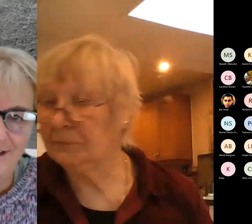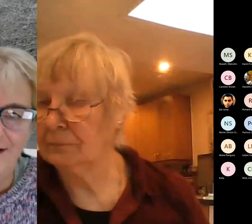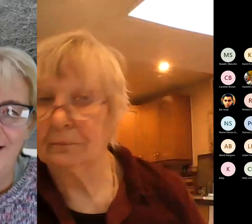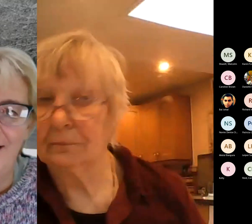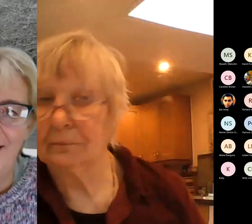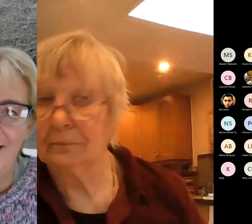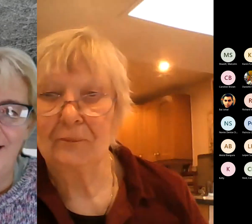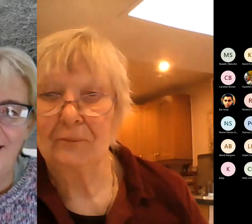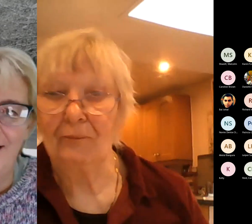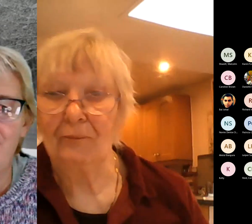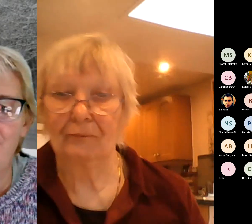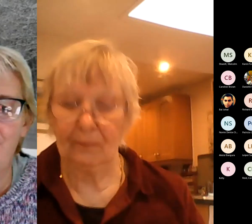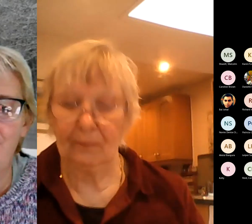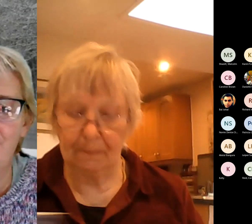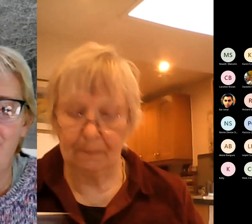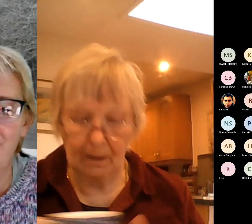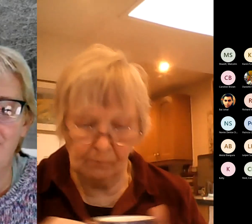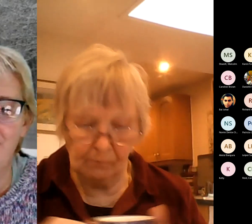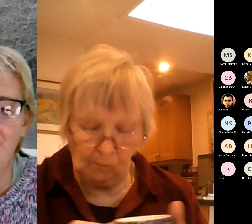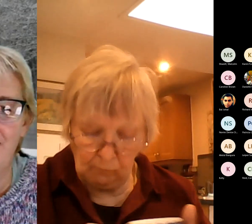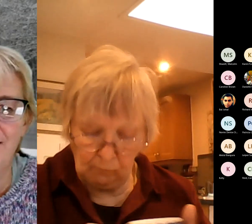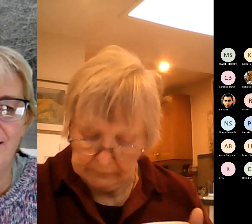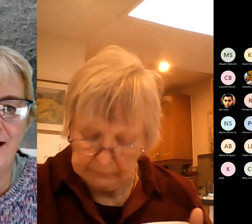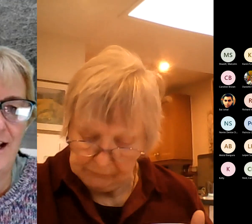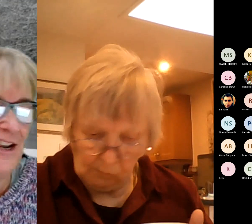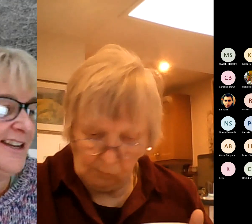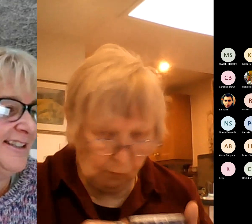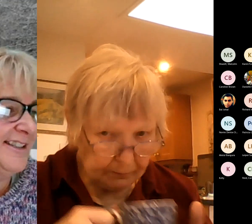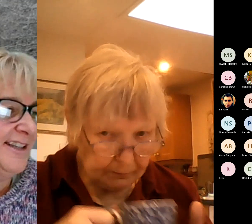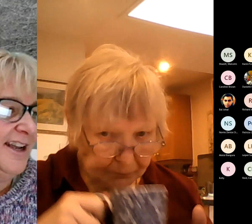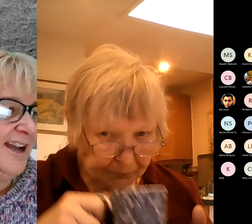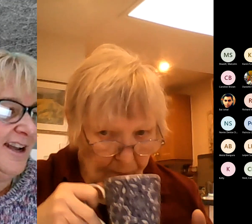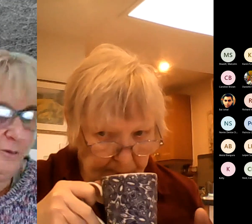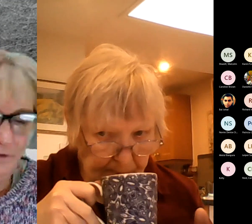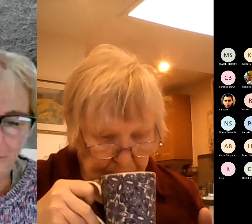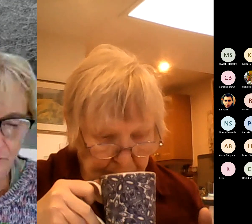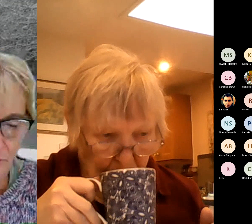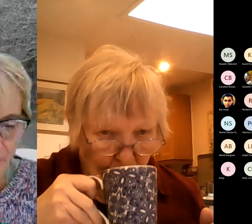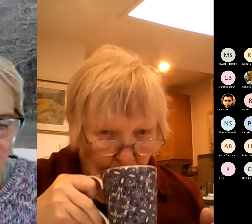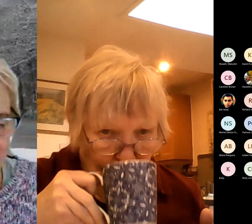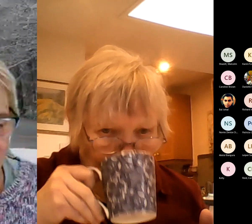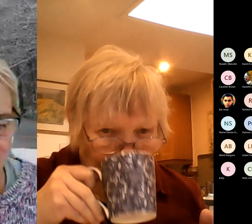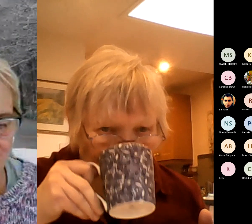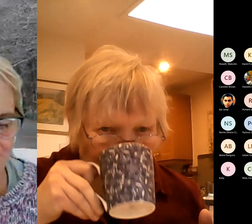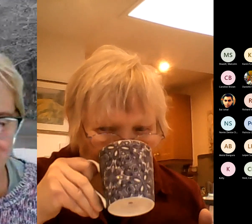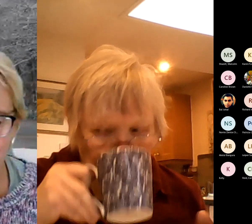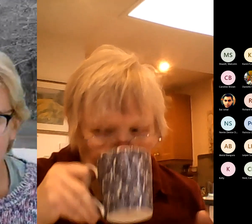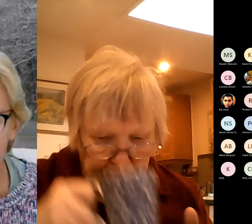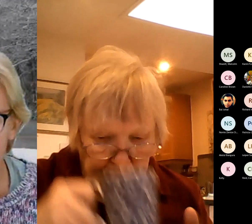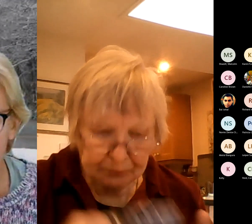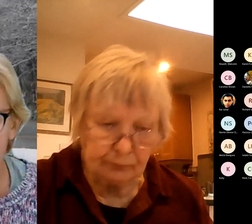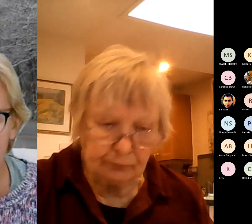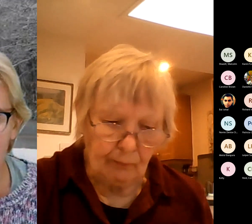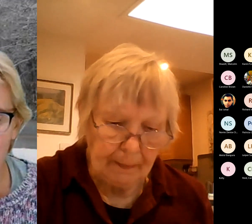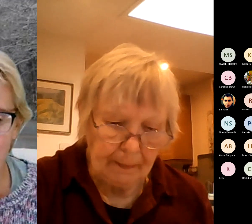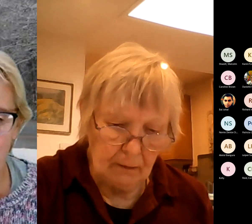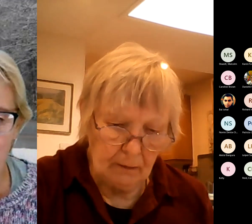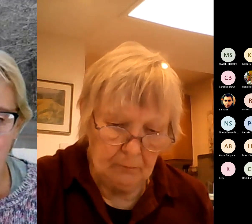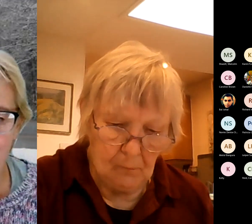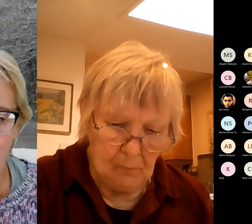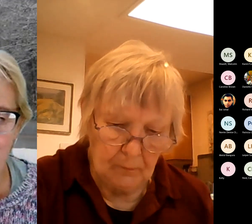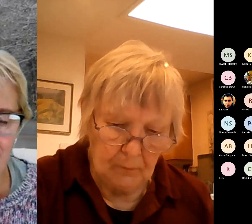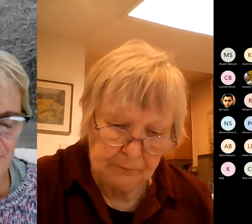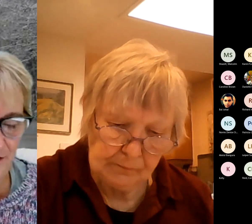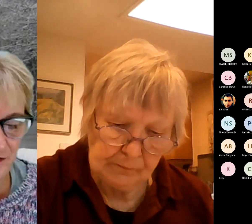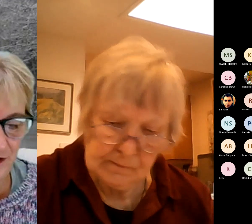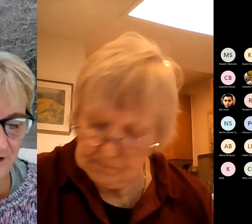drinking. And we're just about to start again. And we've got some questions. I'll just give